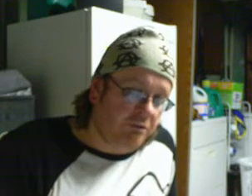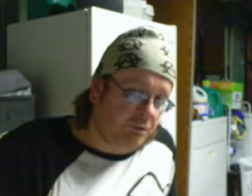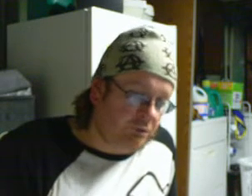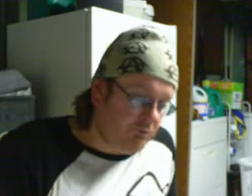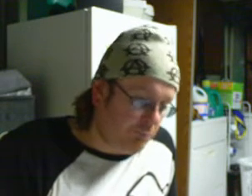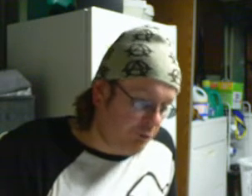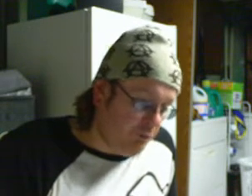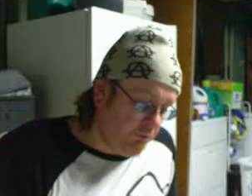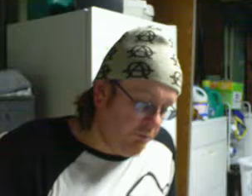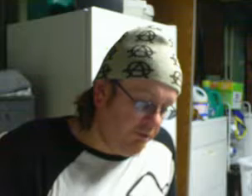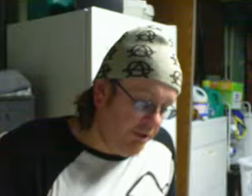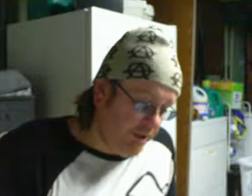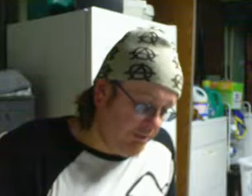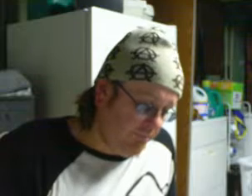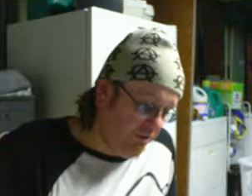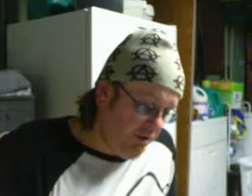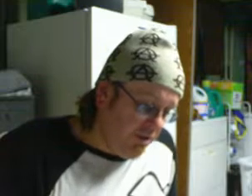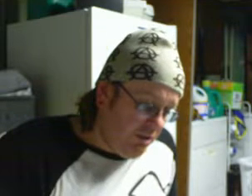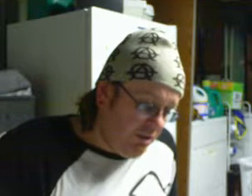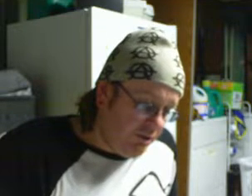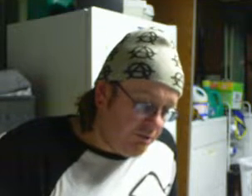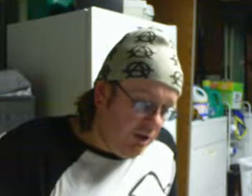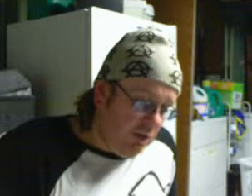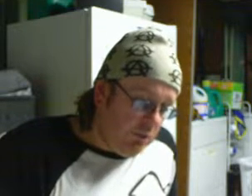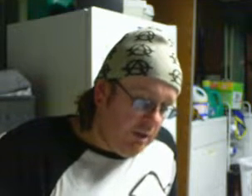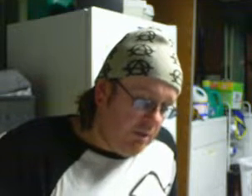on his throne today. Now